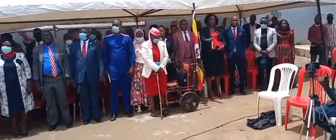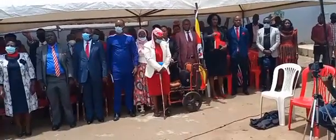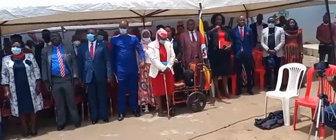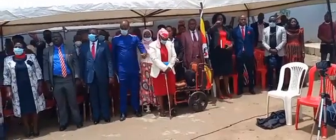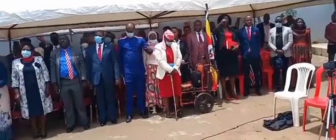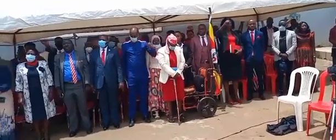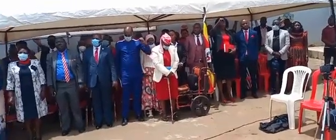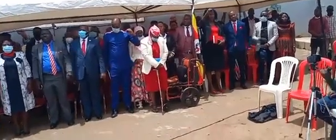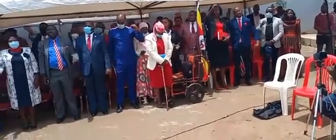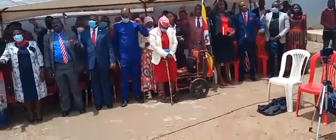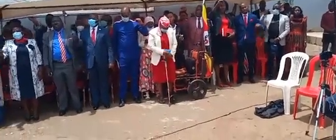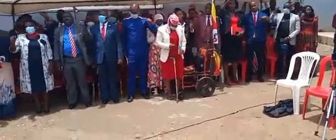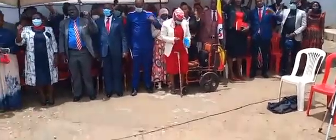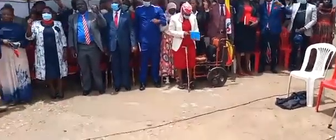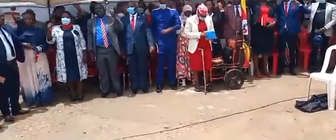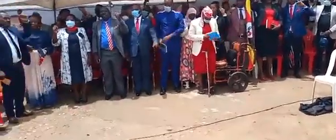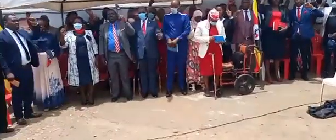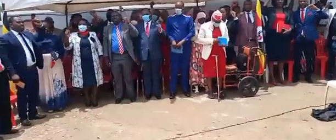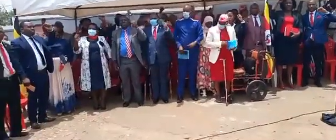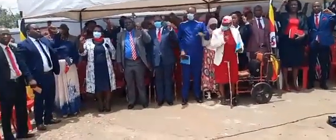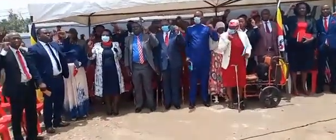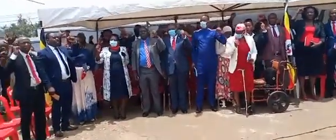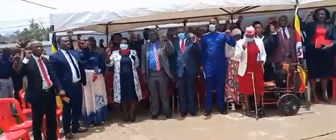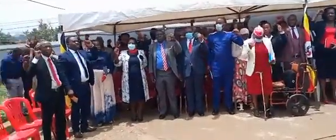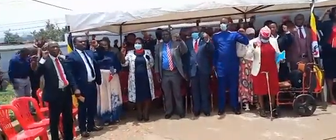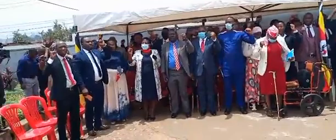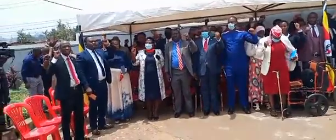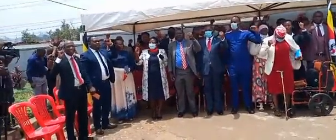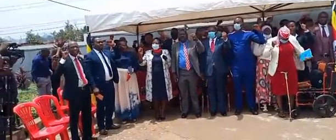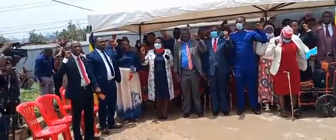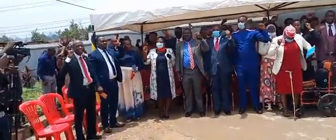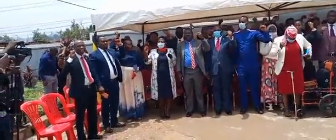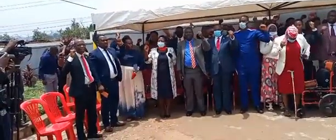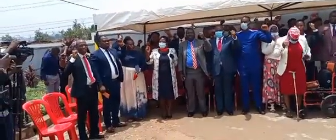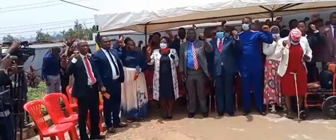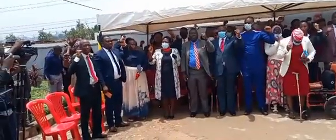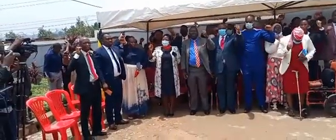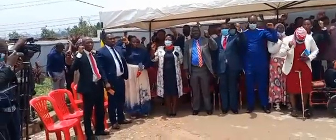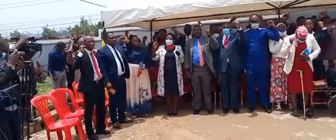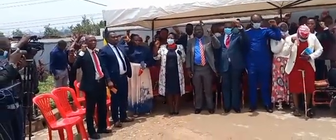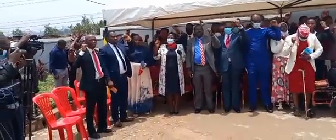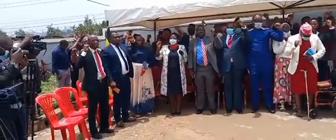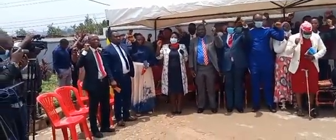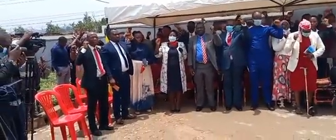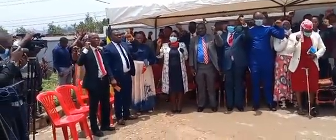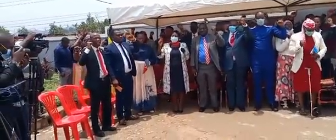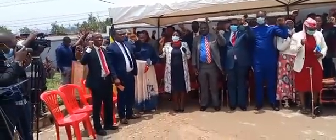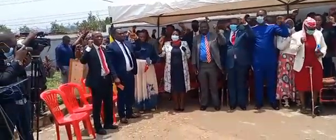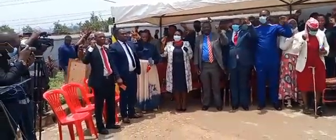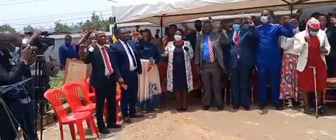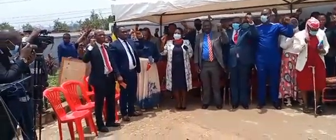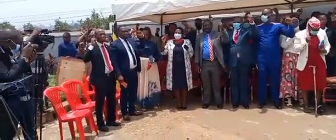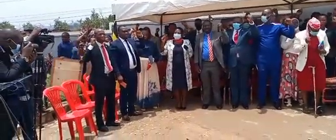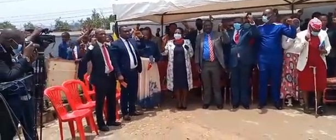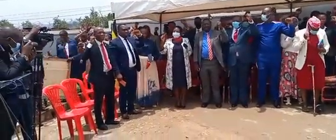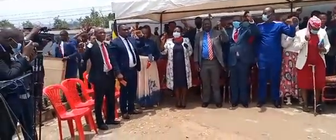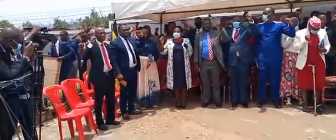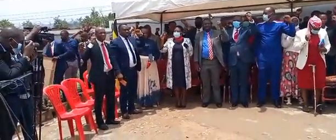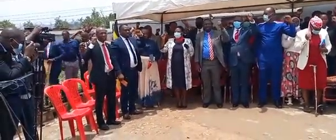Oh, Lutalo, Galuete, Tulian Balengule, Tulian